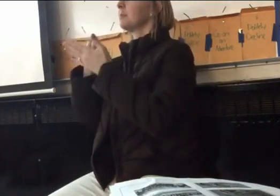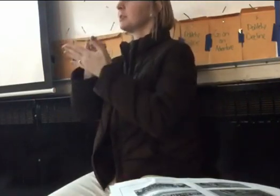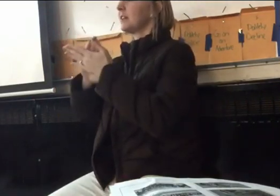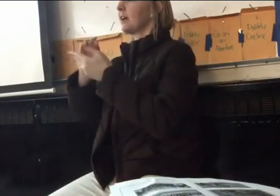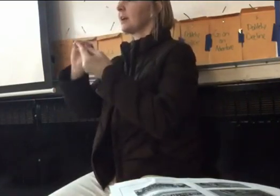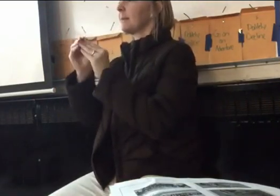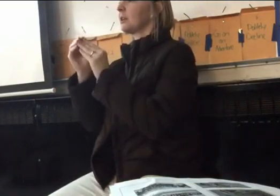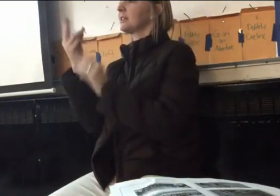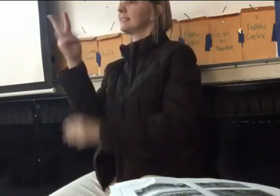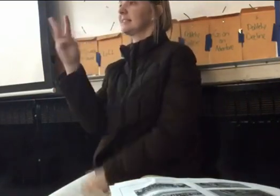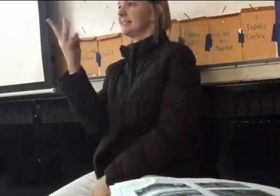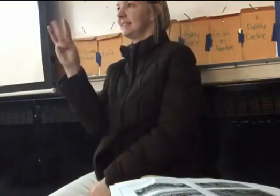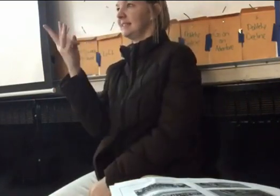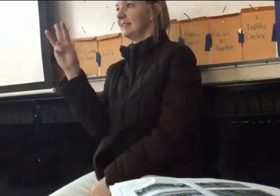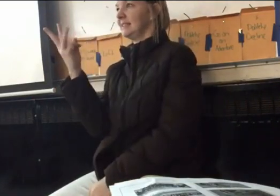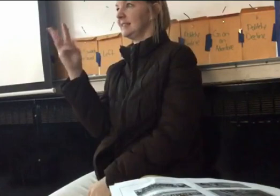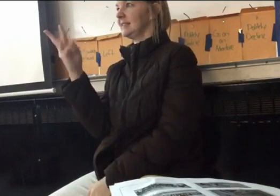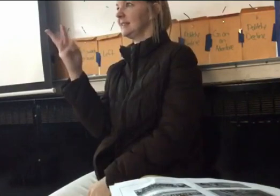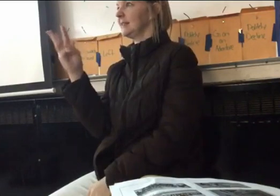number 16, ...